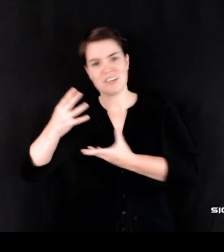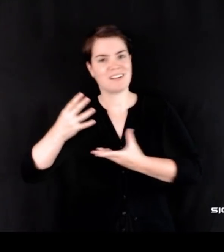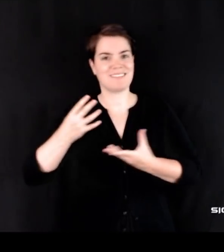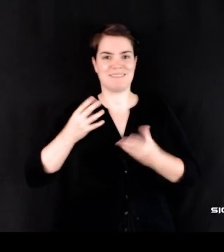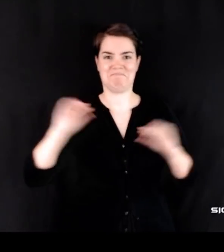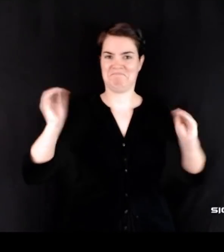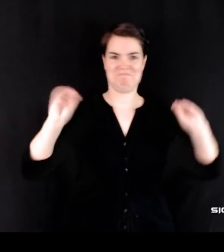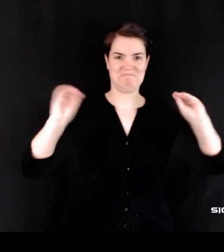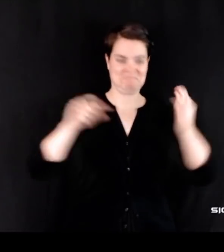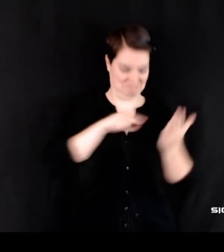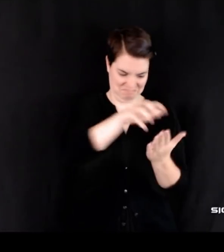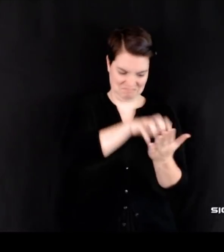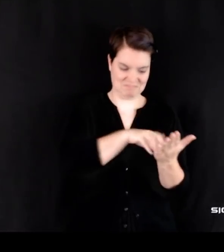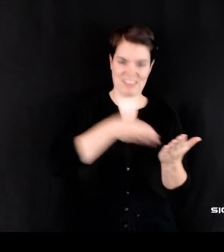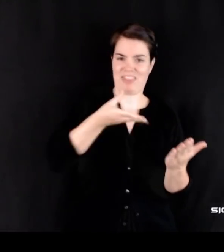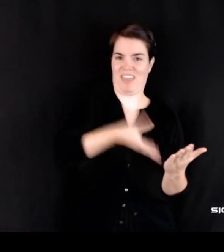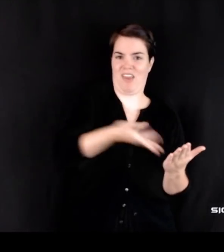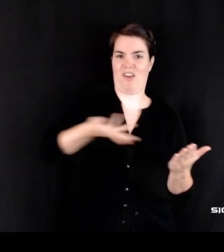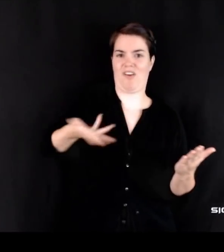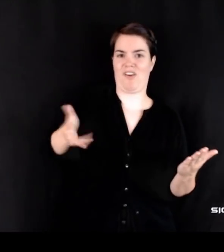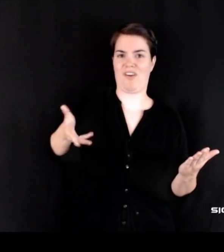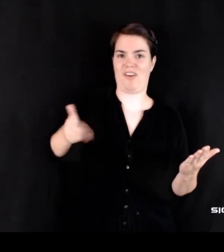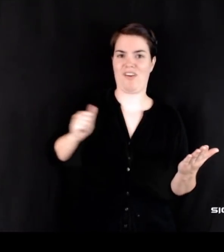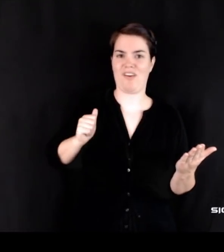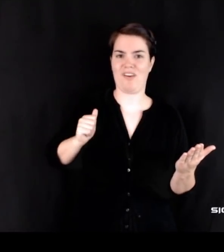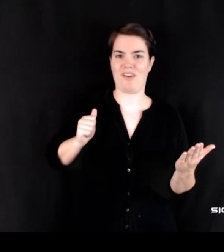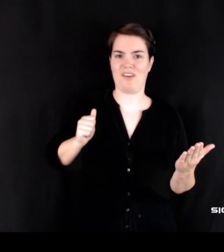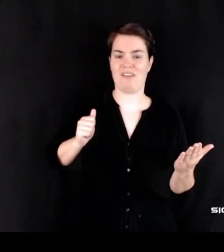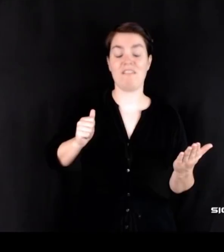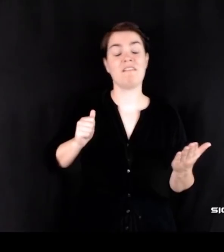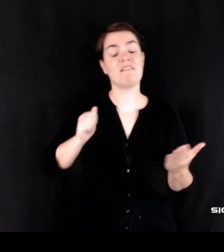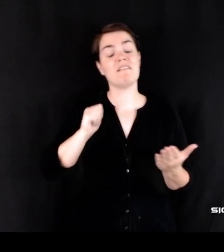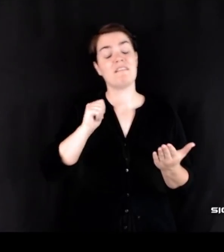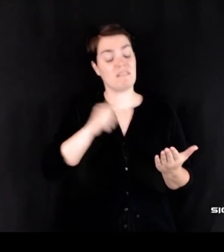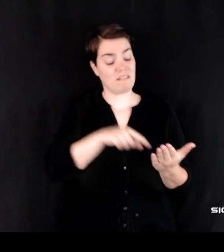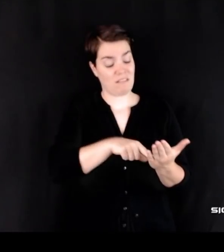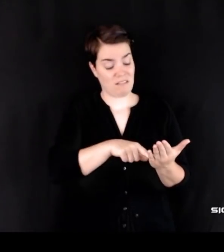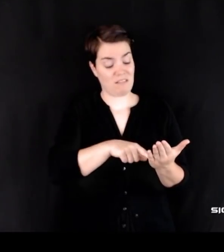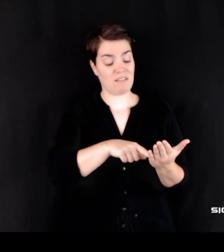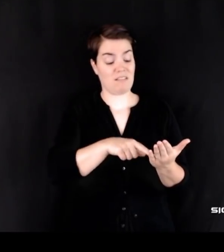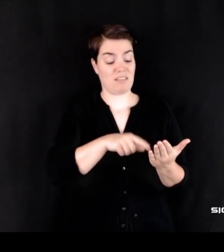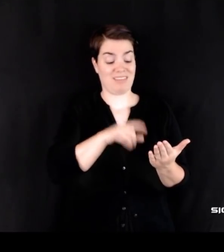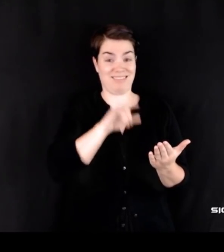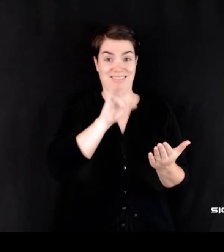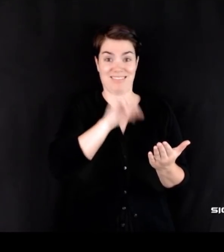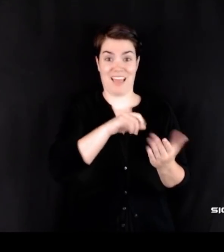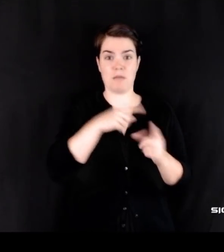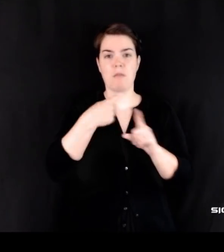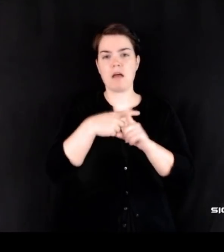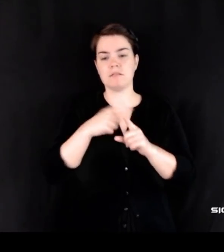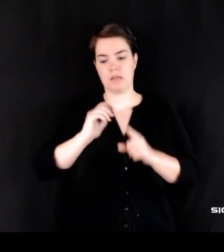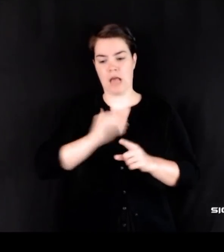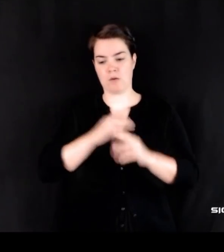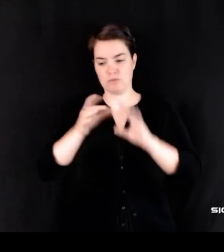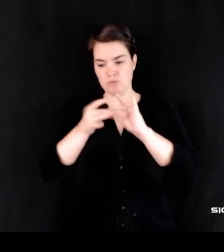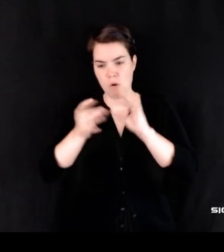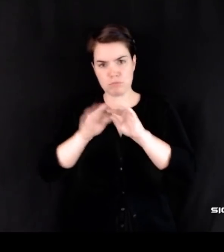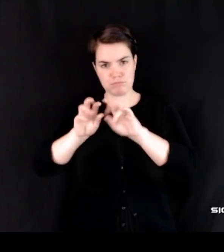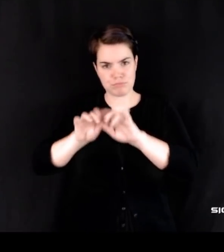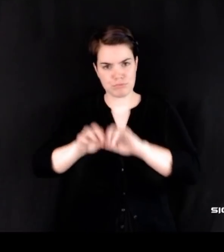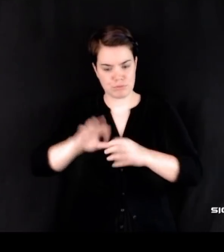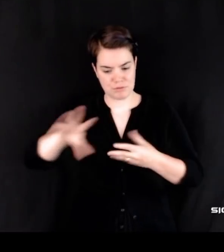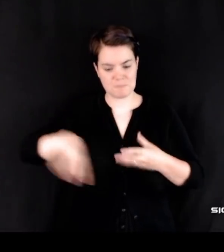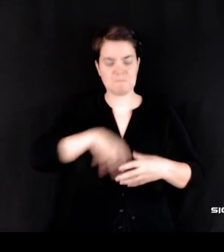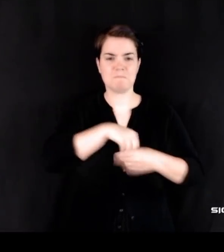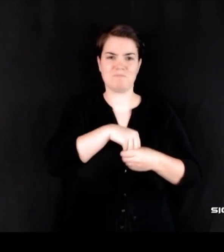Congress. In addition, access to our underlying work product is being decided in a process that does